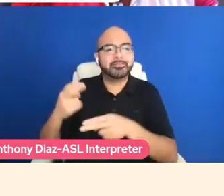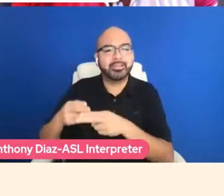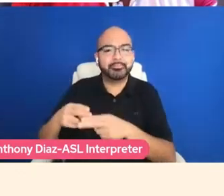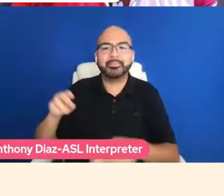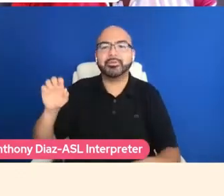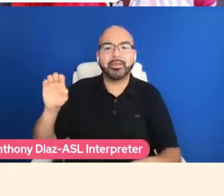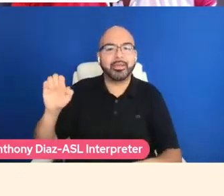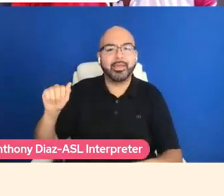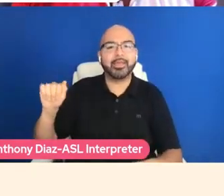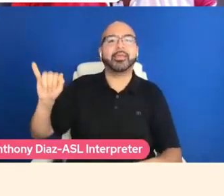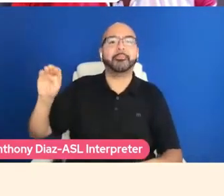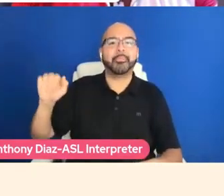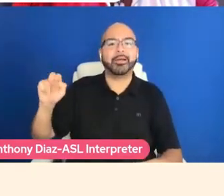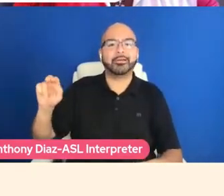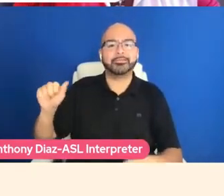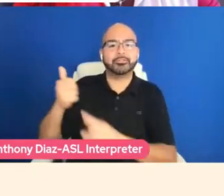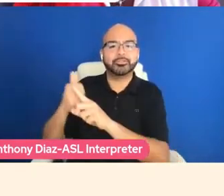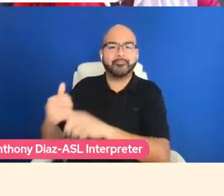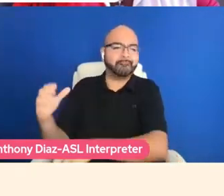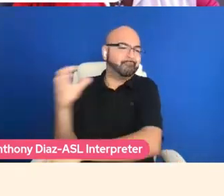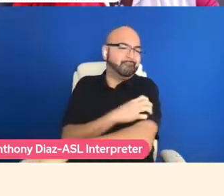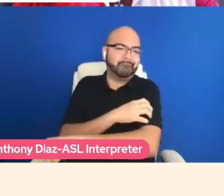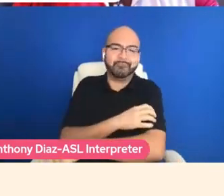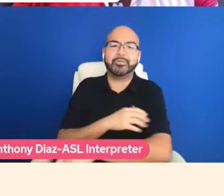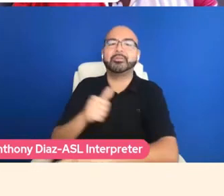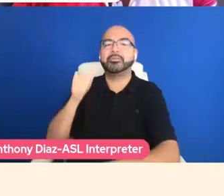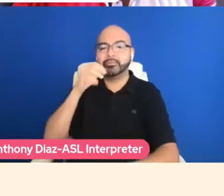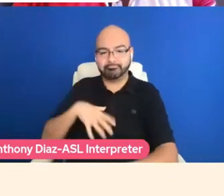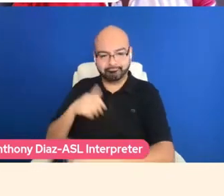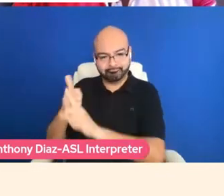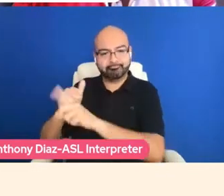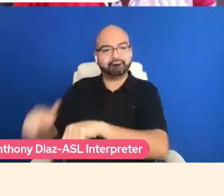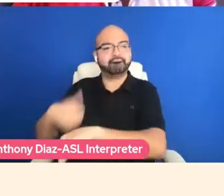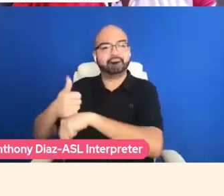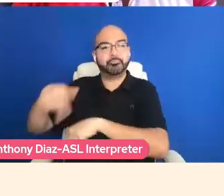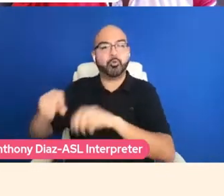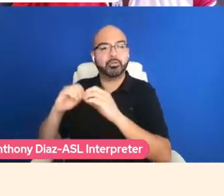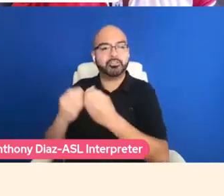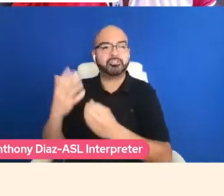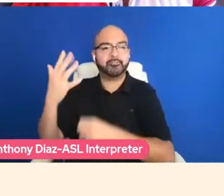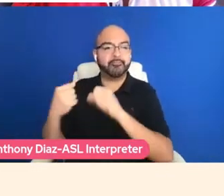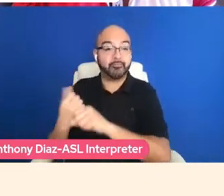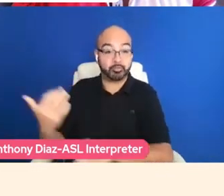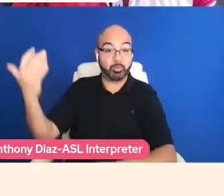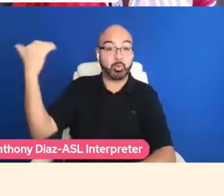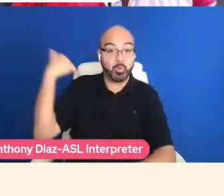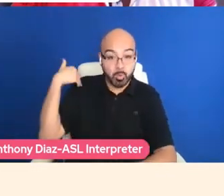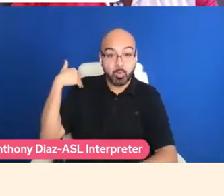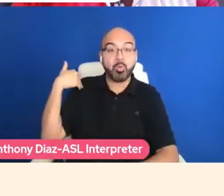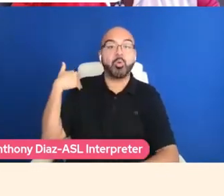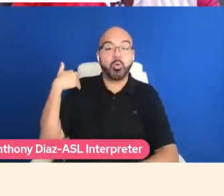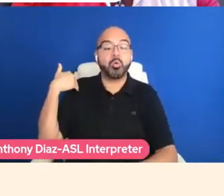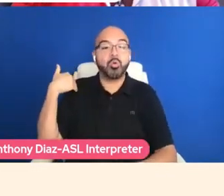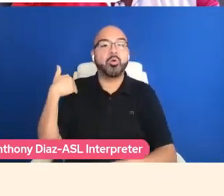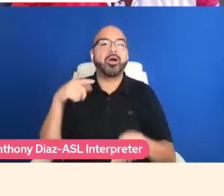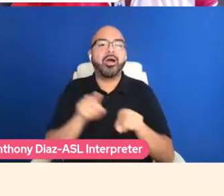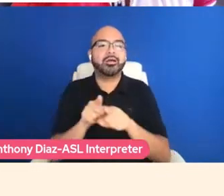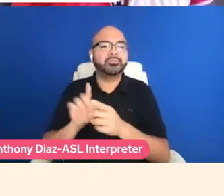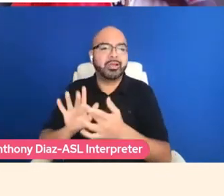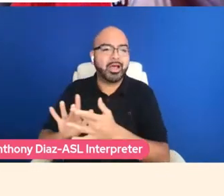force. She started this organization about 5 years ago as a little outreach